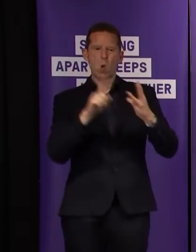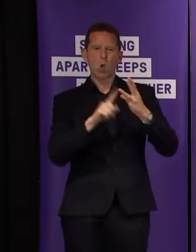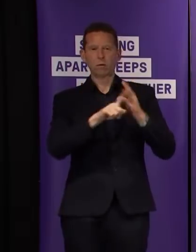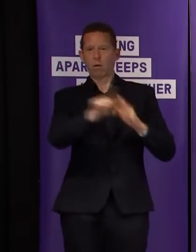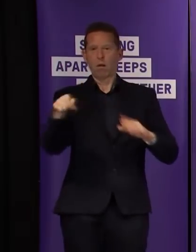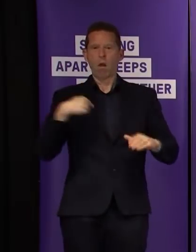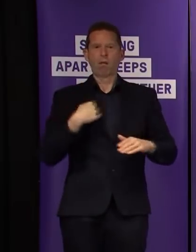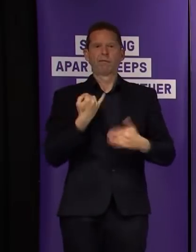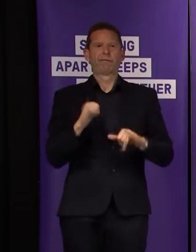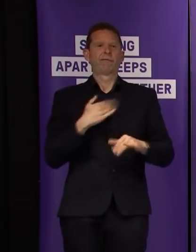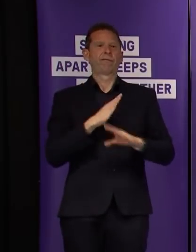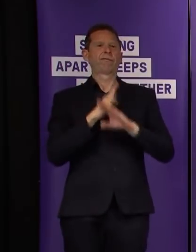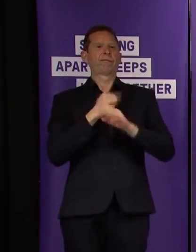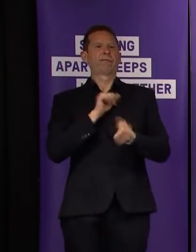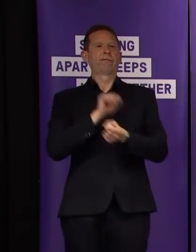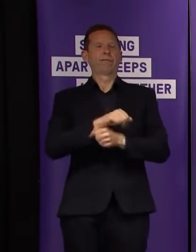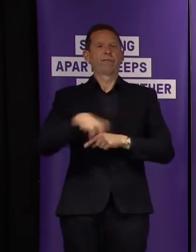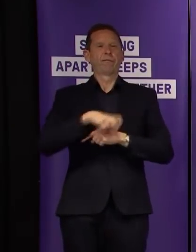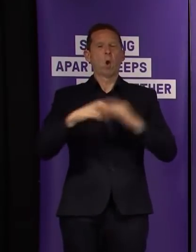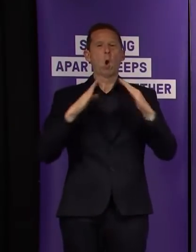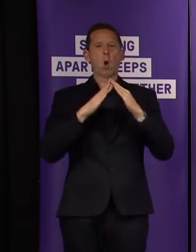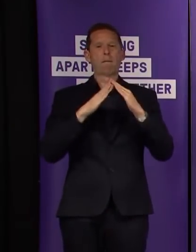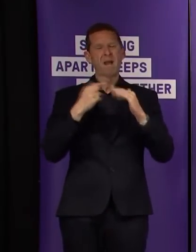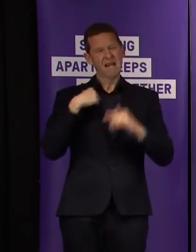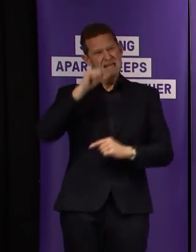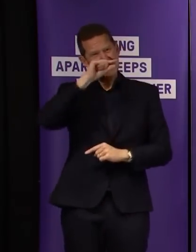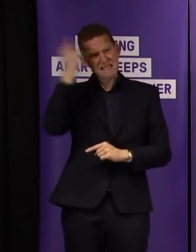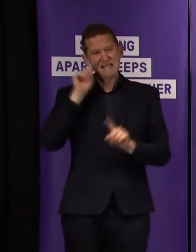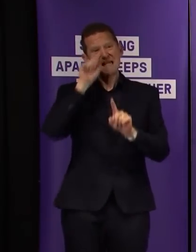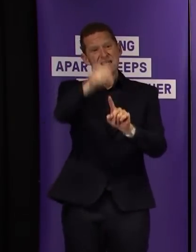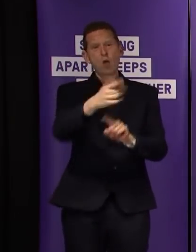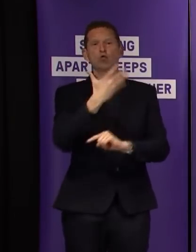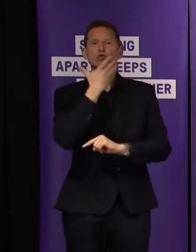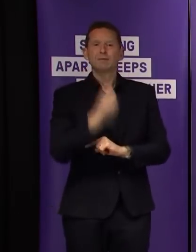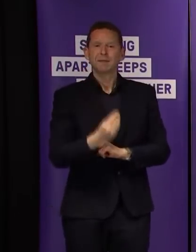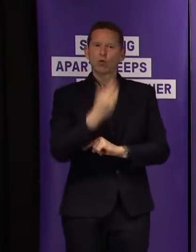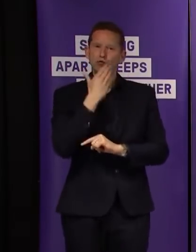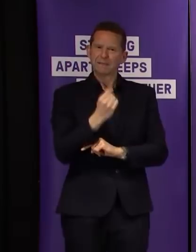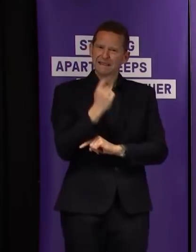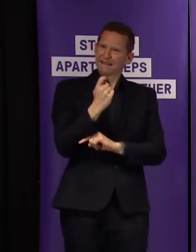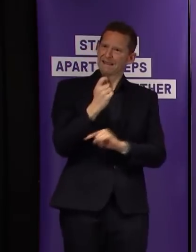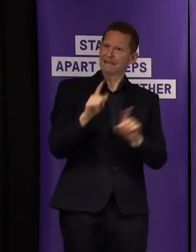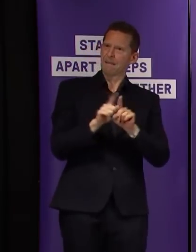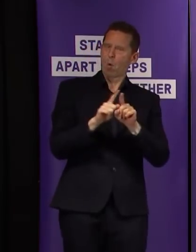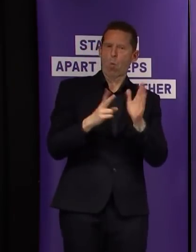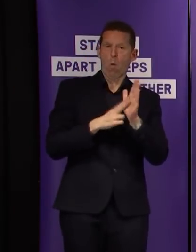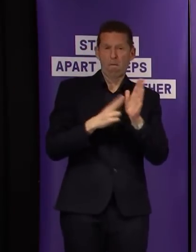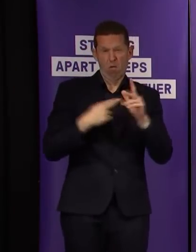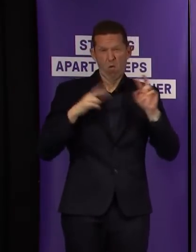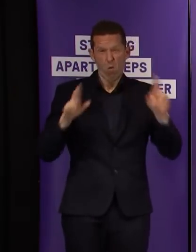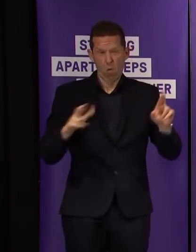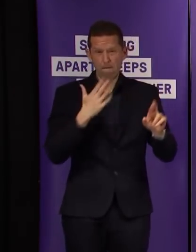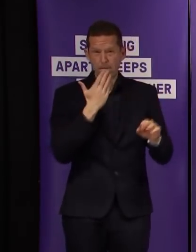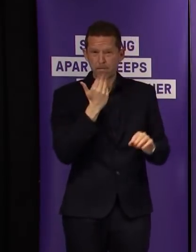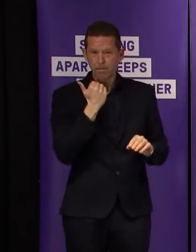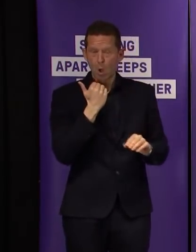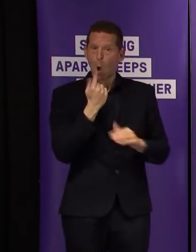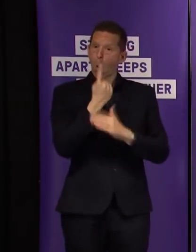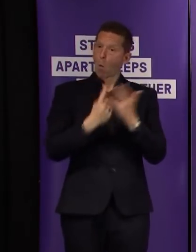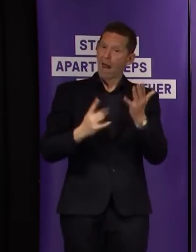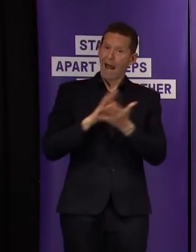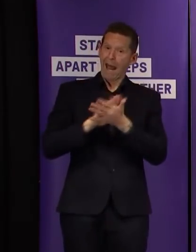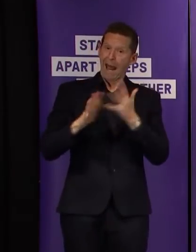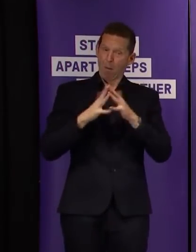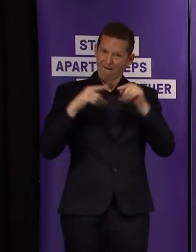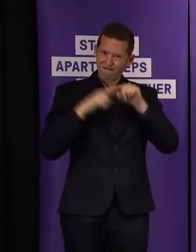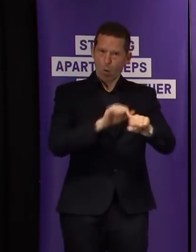again. I want a Christmas that is as close to normal as possible, and this is the only way. These steps are the